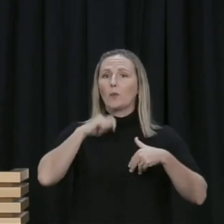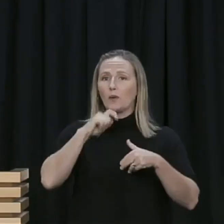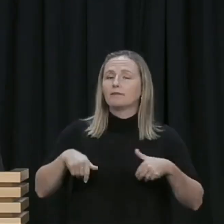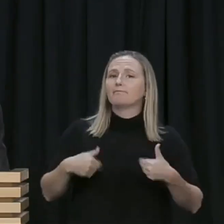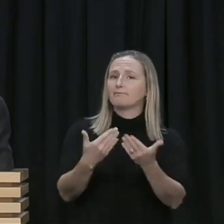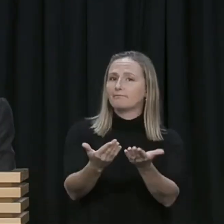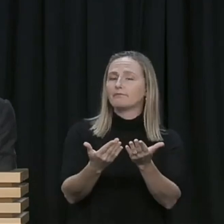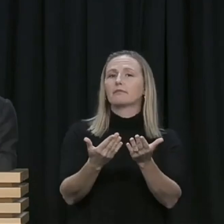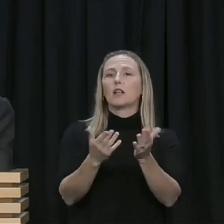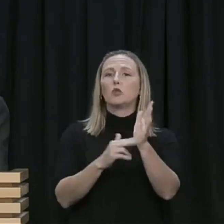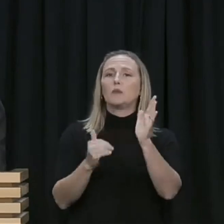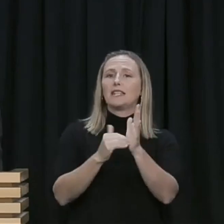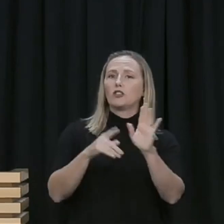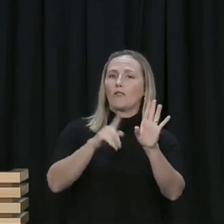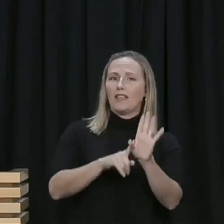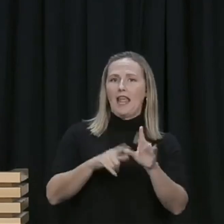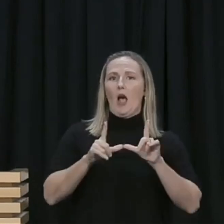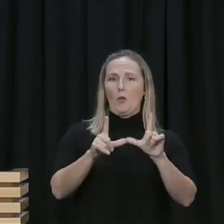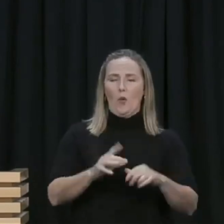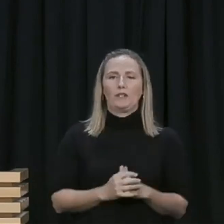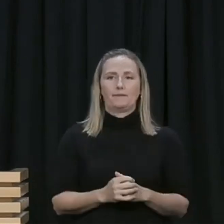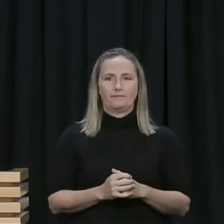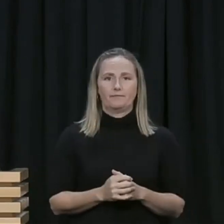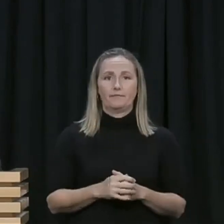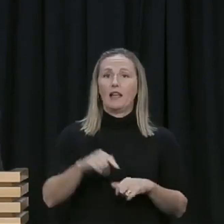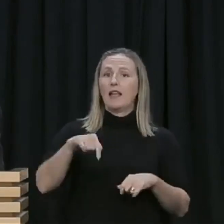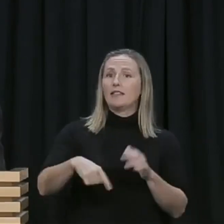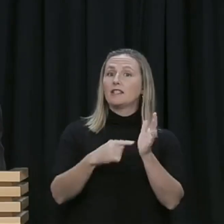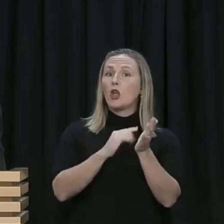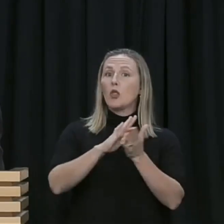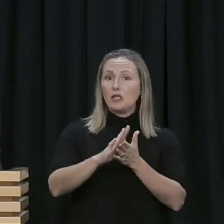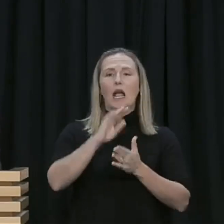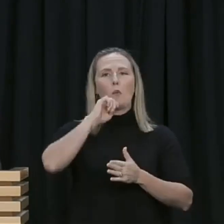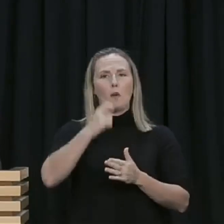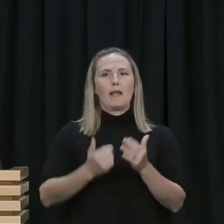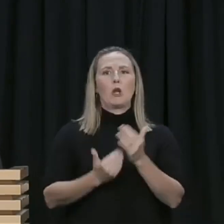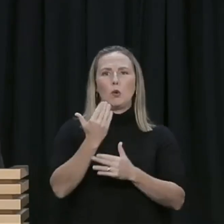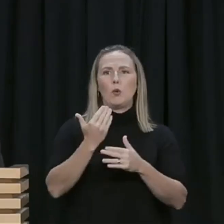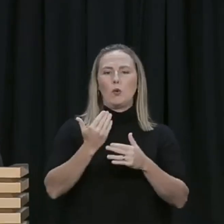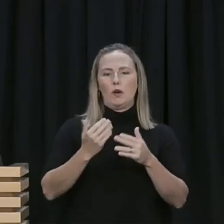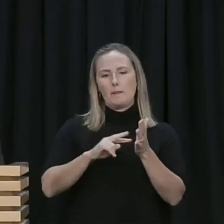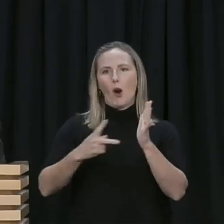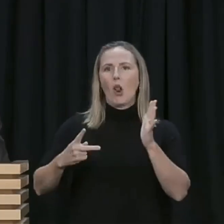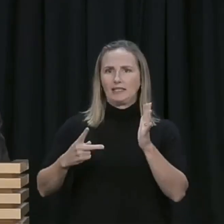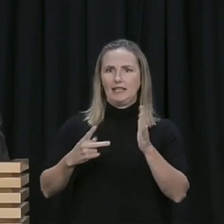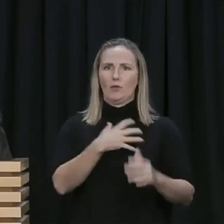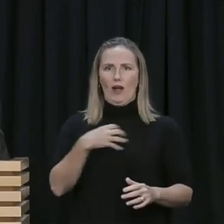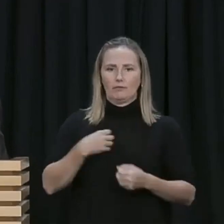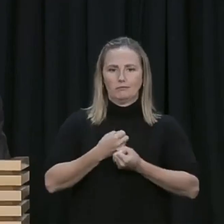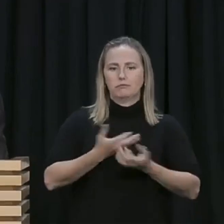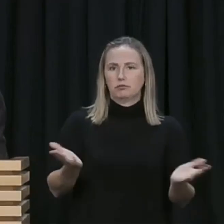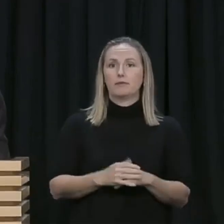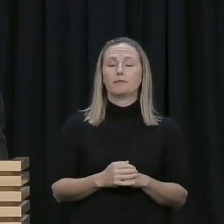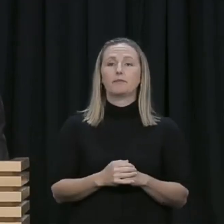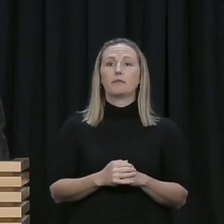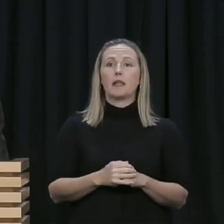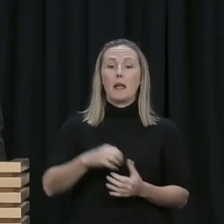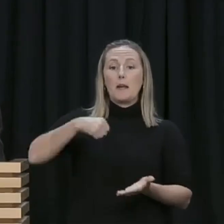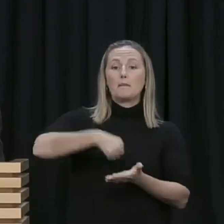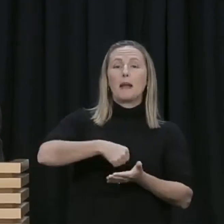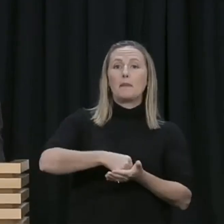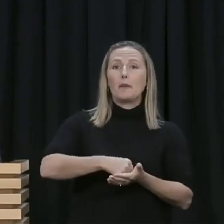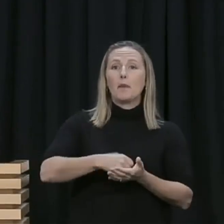This Thursday, April the 1st, sees the delivery of a range of government policies. First, the minimum wage will increase to